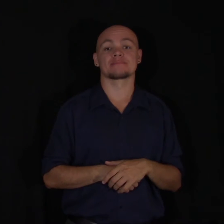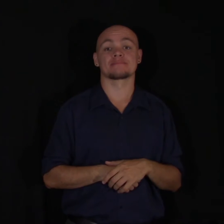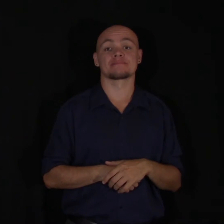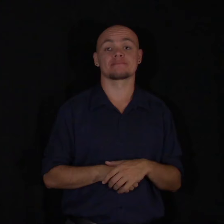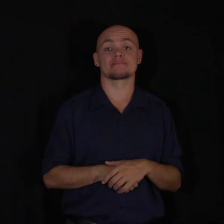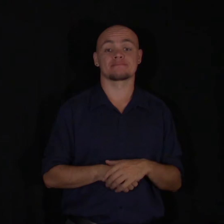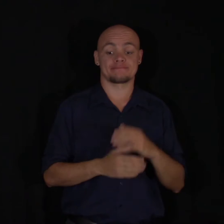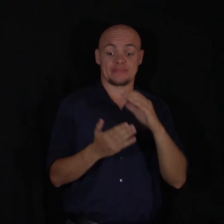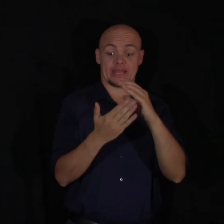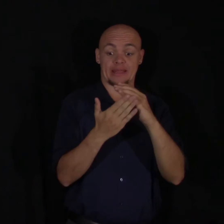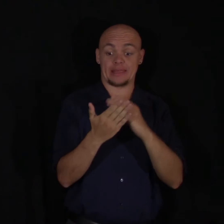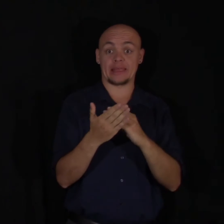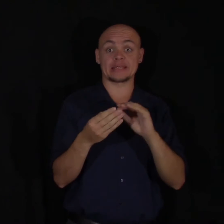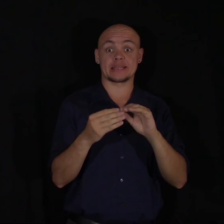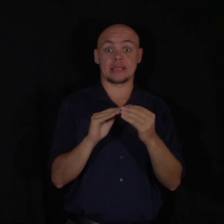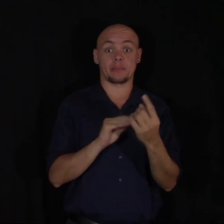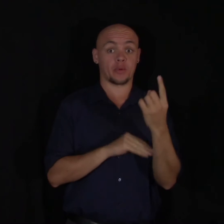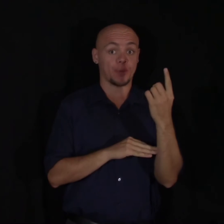Lesson number 1.